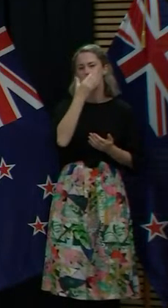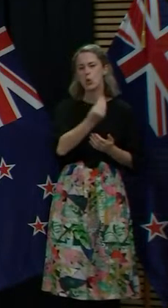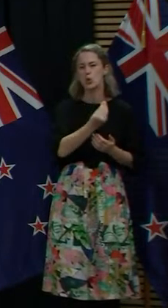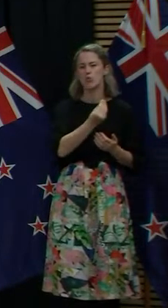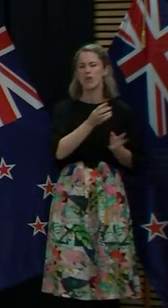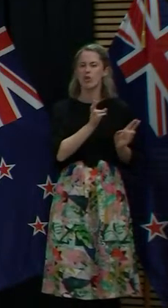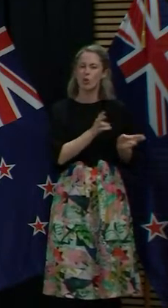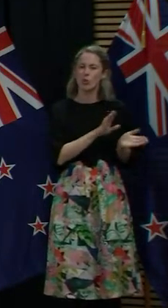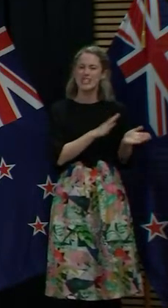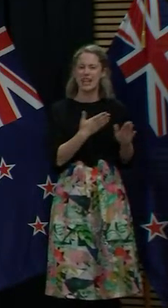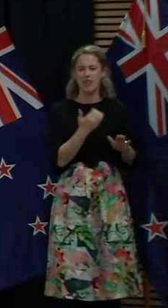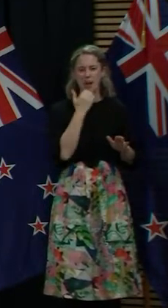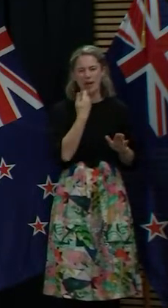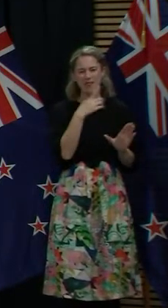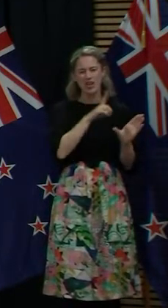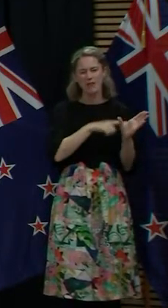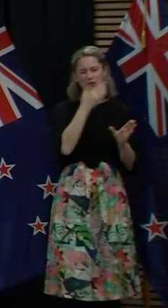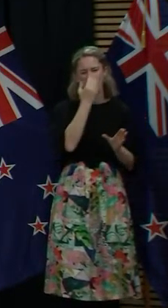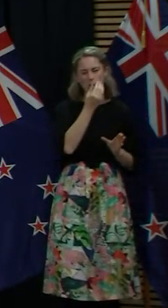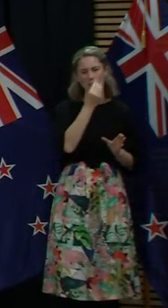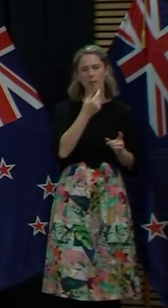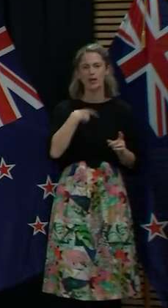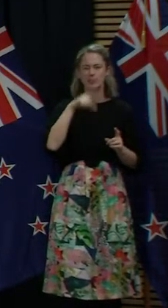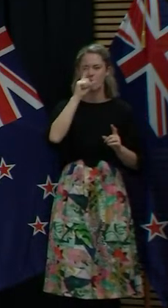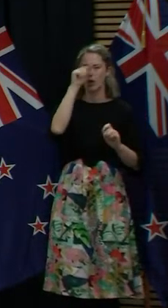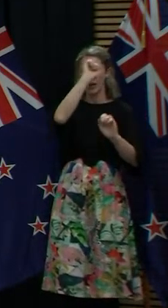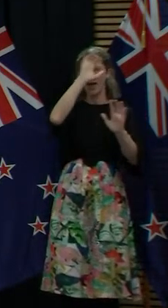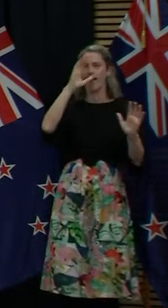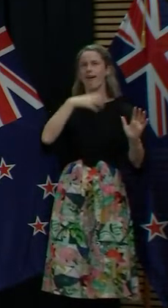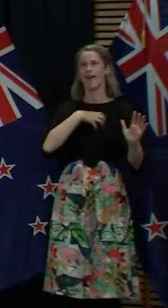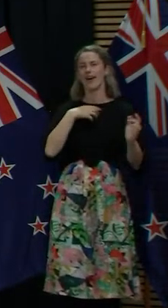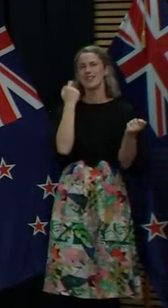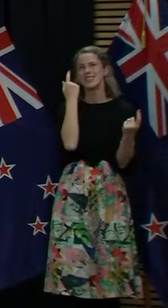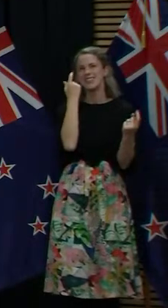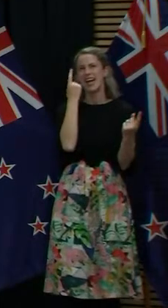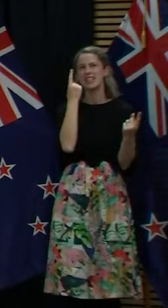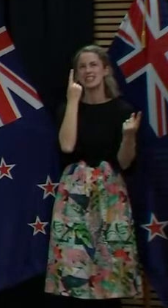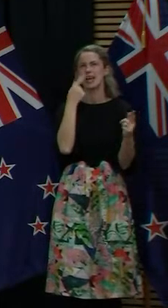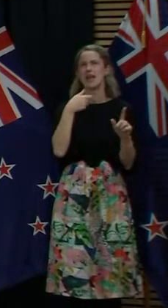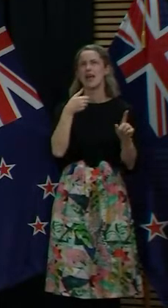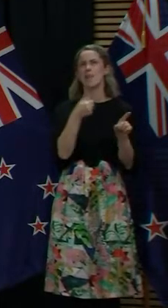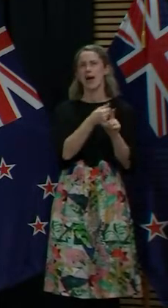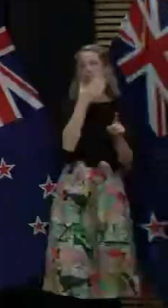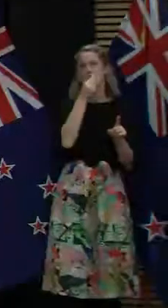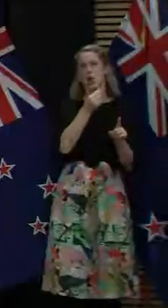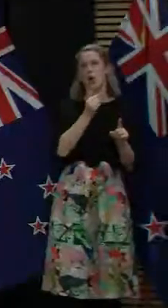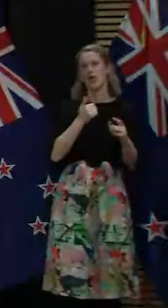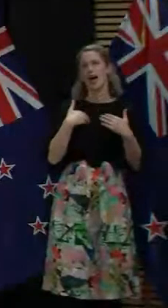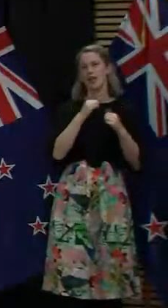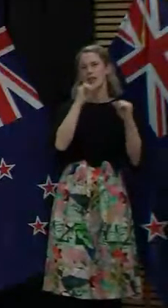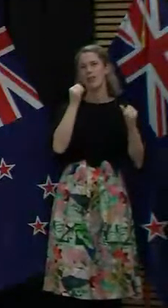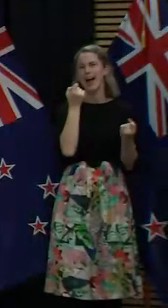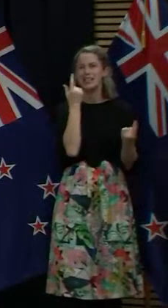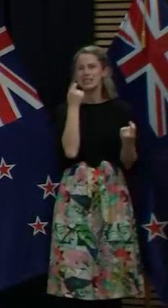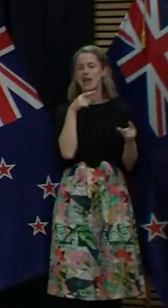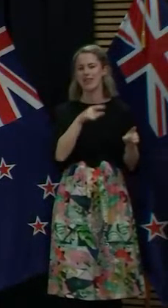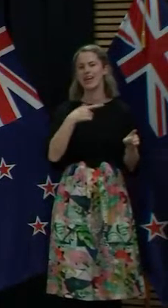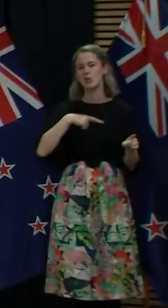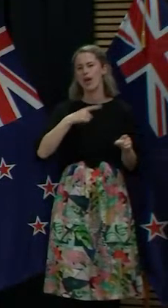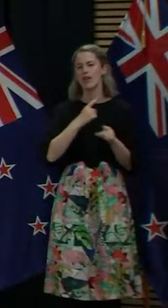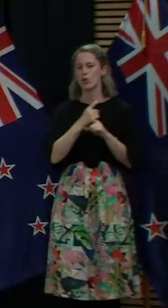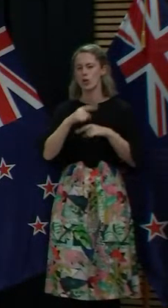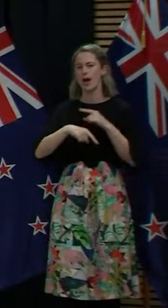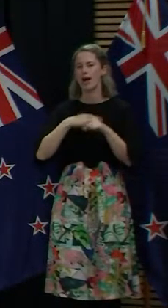that people have an idea in their heads about the level of impact that has on our health system, and I think that's why it's